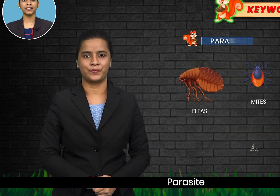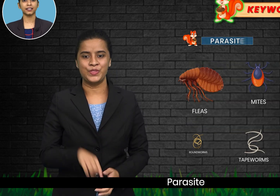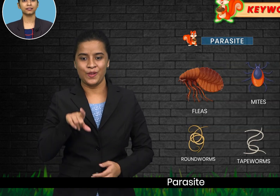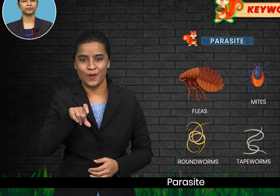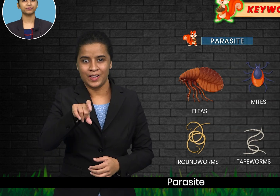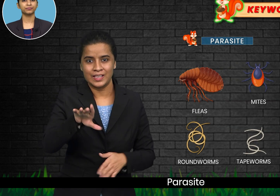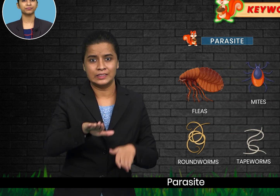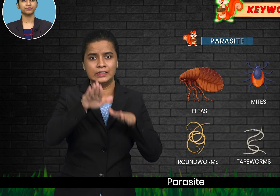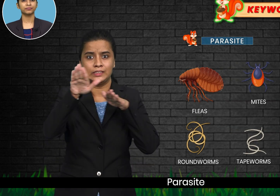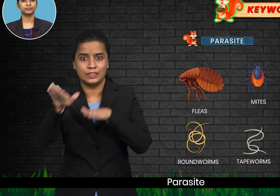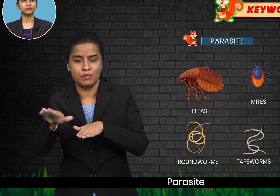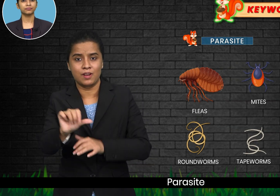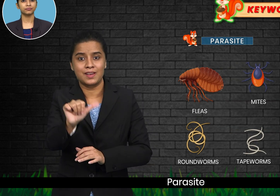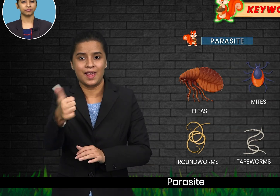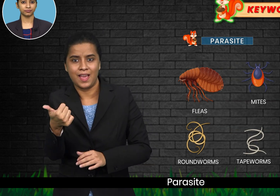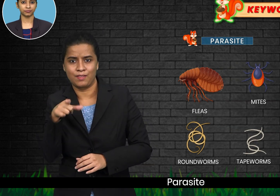parasite,